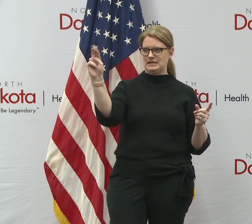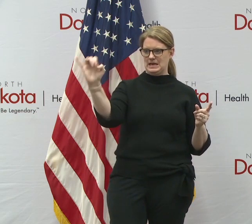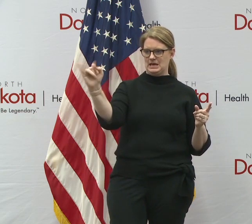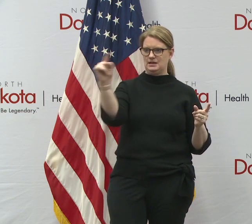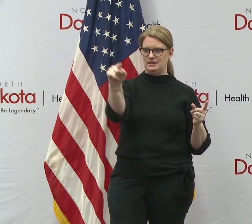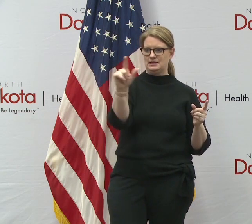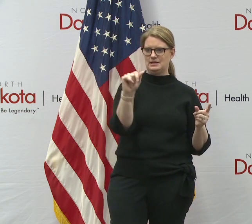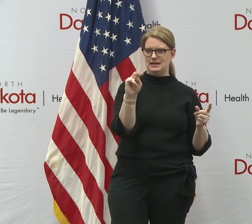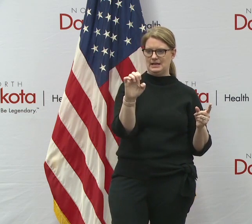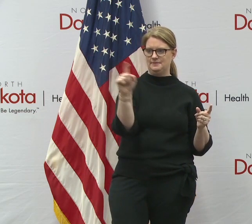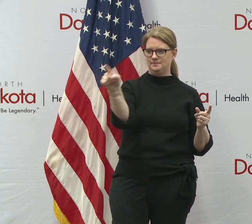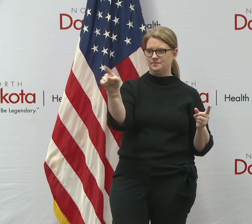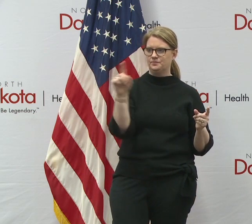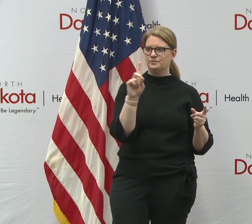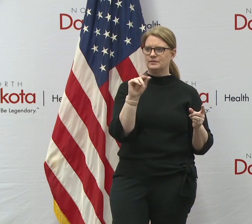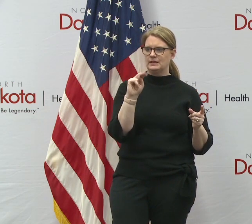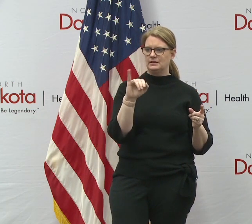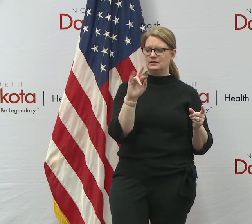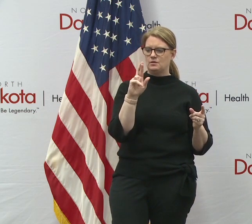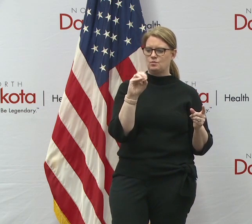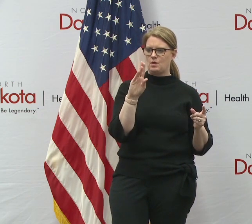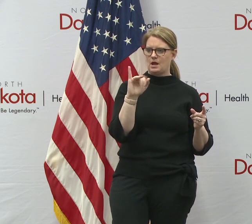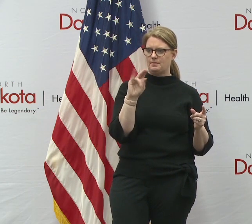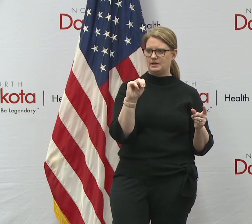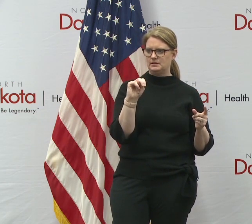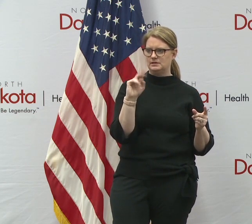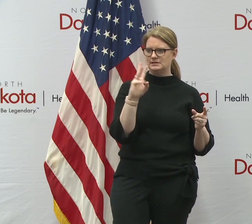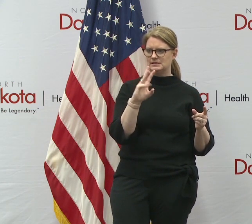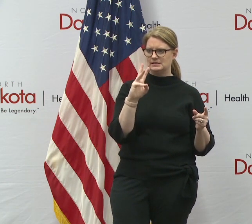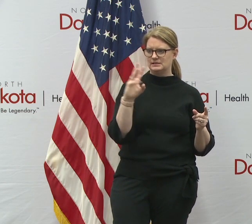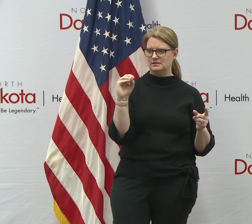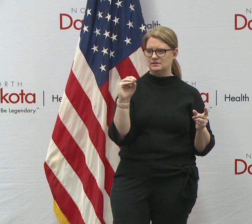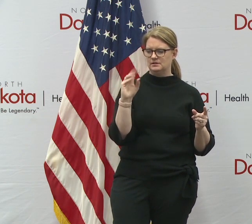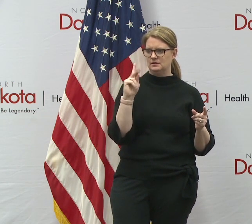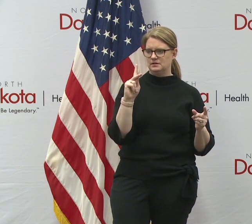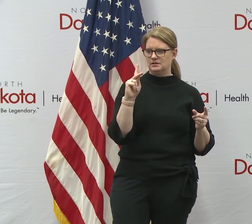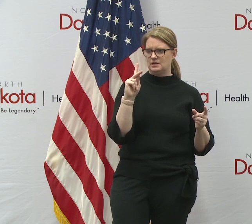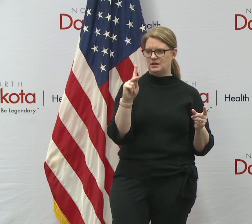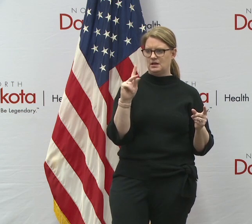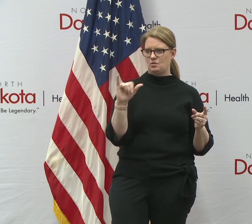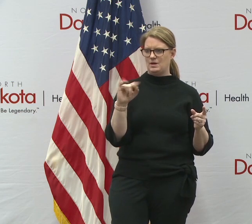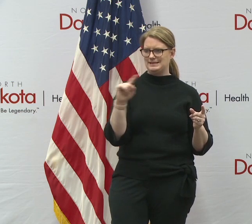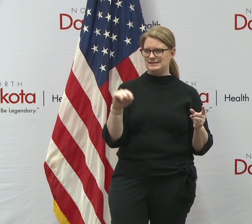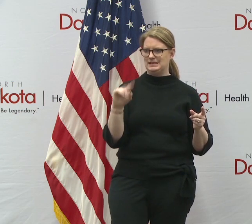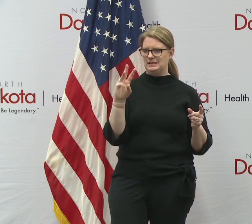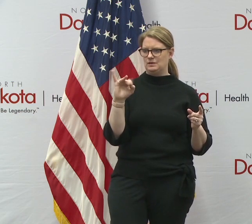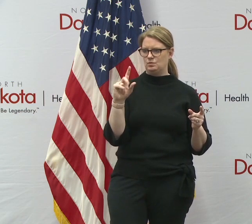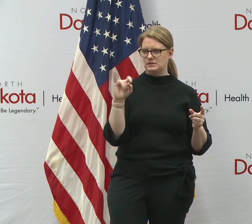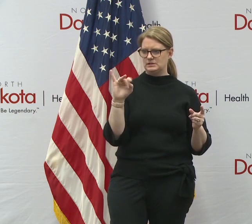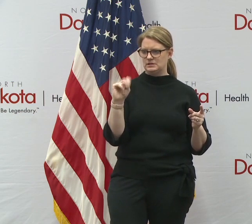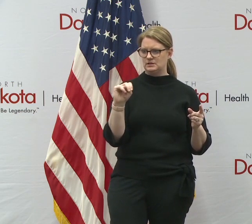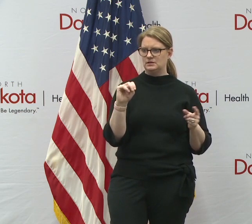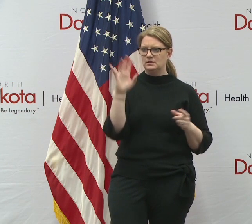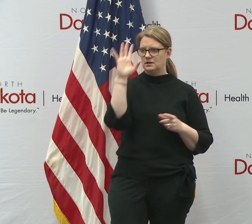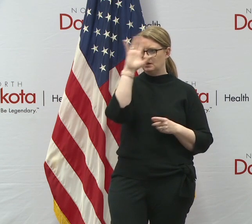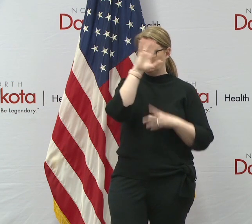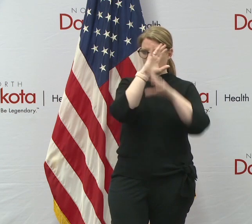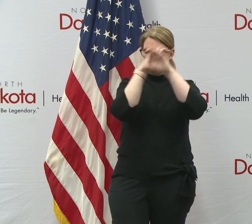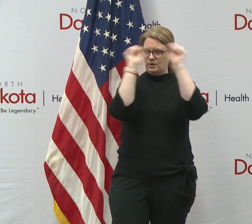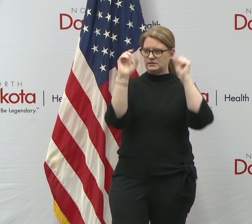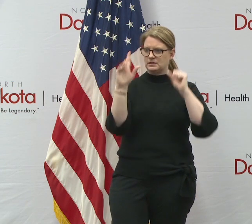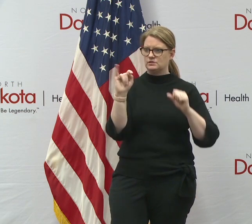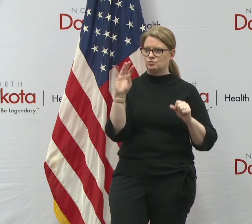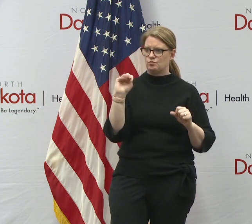Lane. Robin Travers with 660 KUYZ in Williston. President Trump announced this weekend that